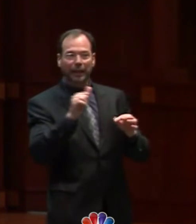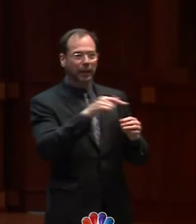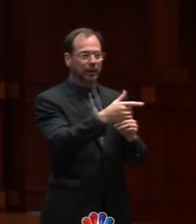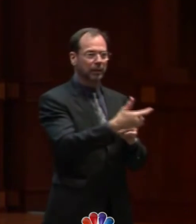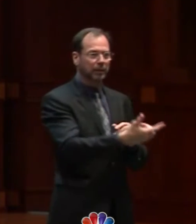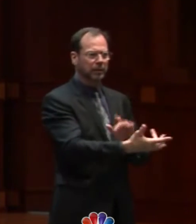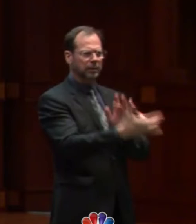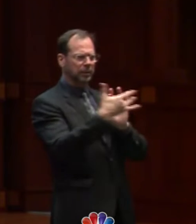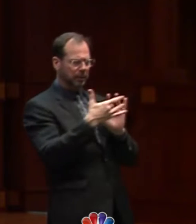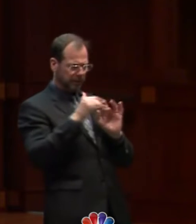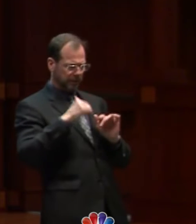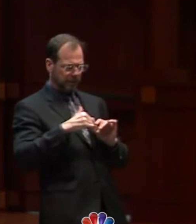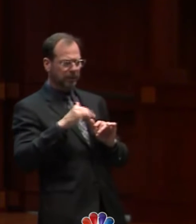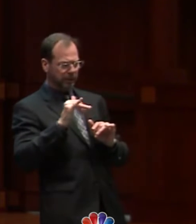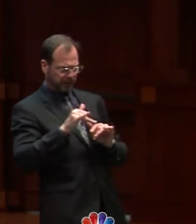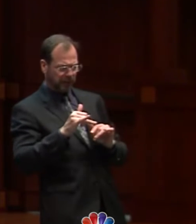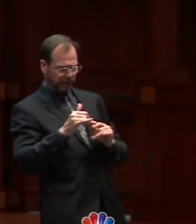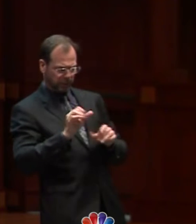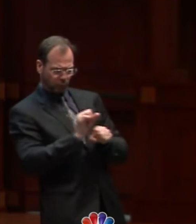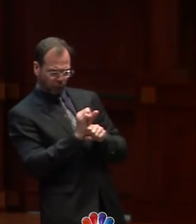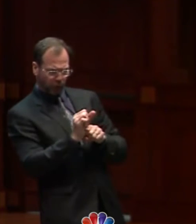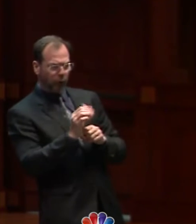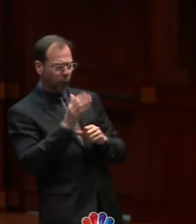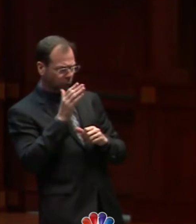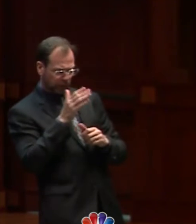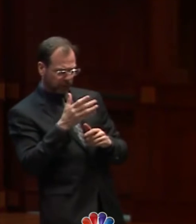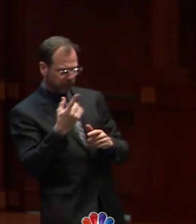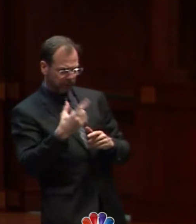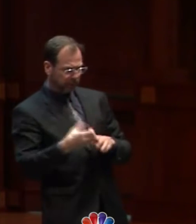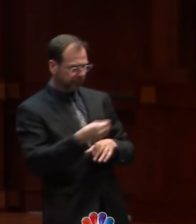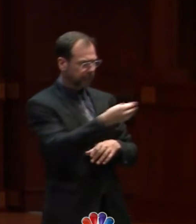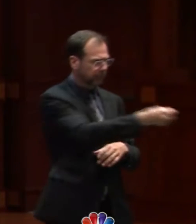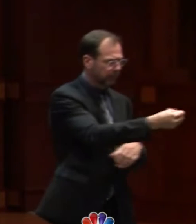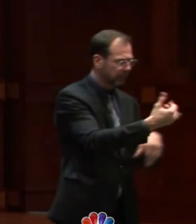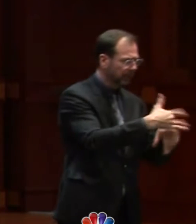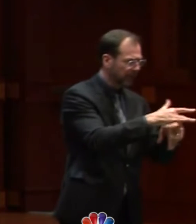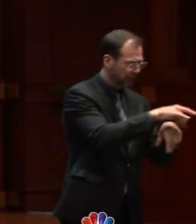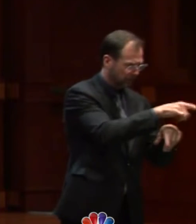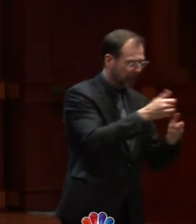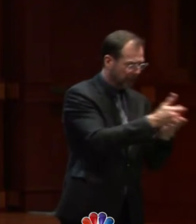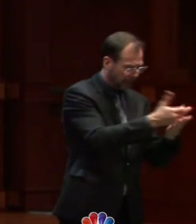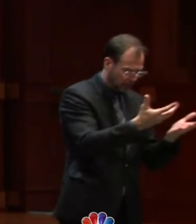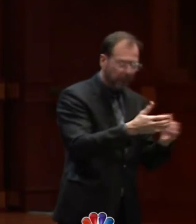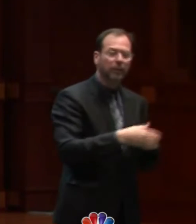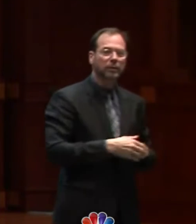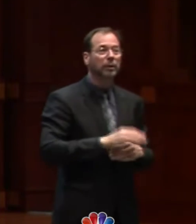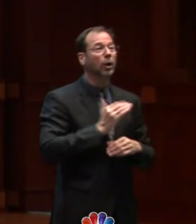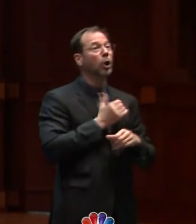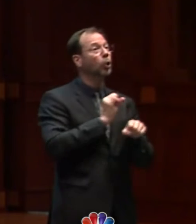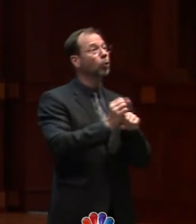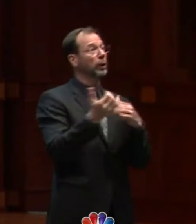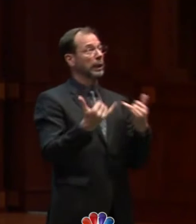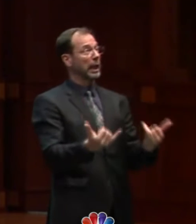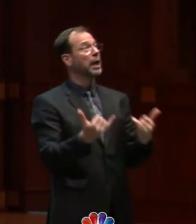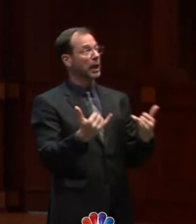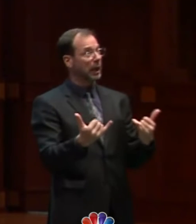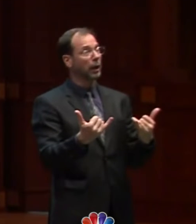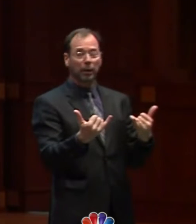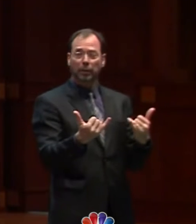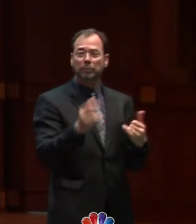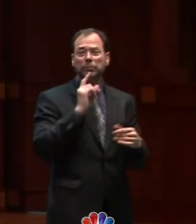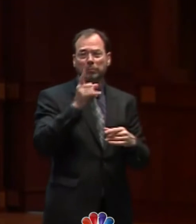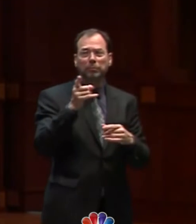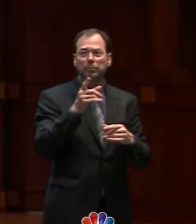reach out and see, okay, does that work? Is that going to result in somebody being available? And so a great deal of our effort right now is, in